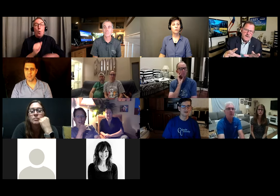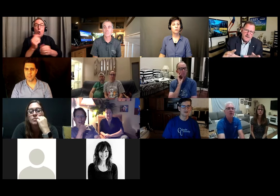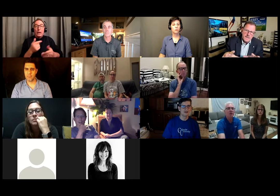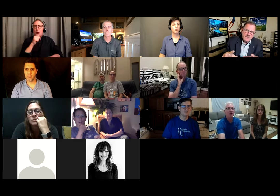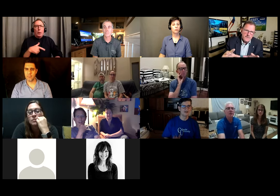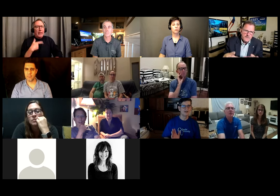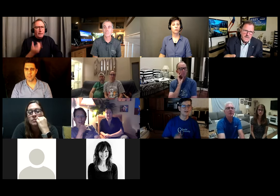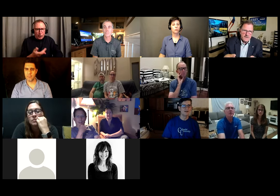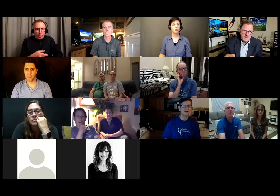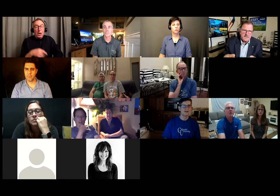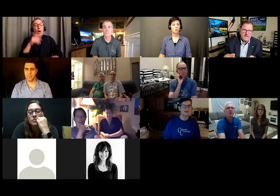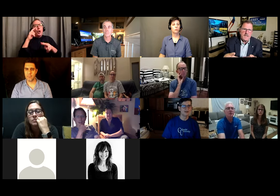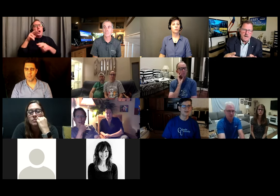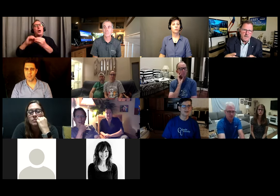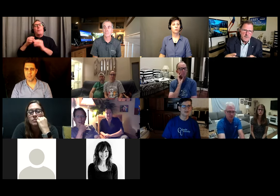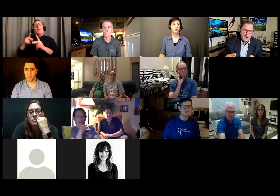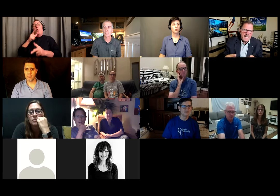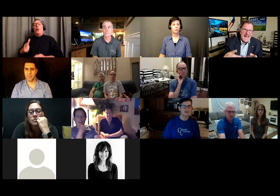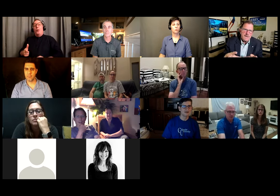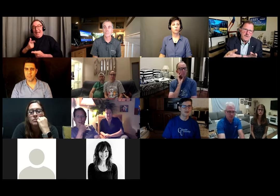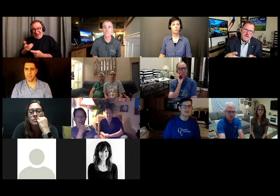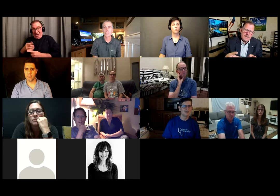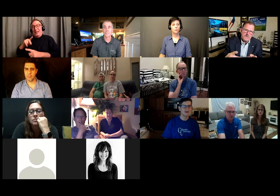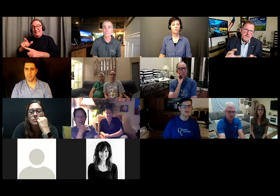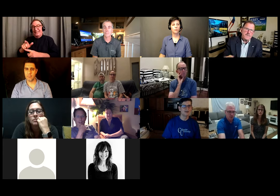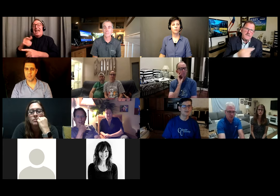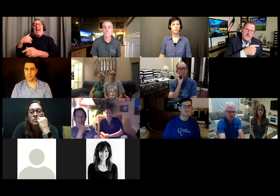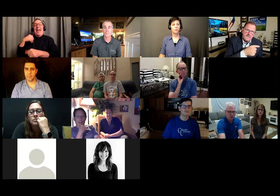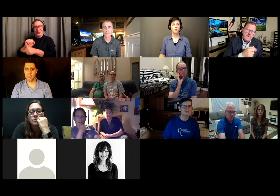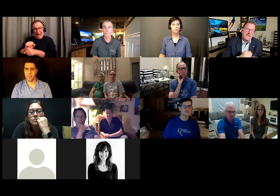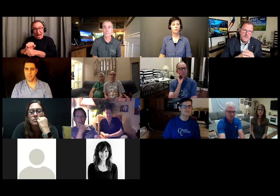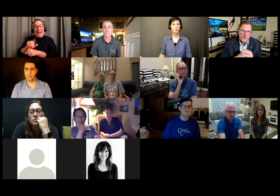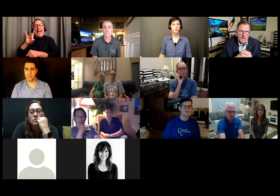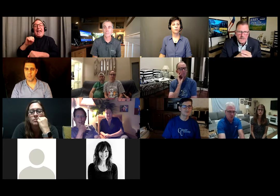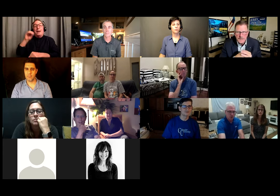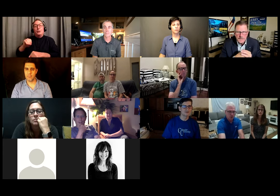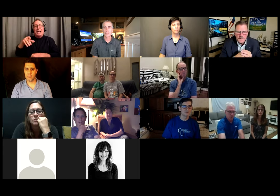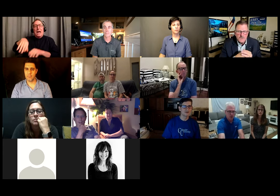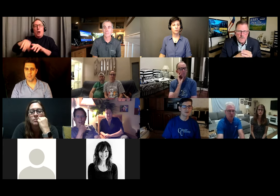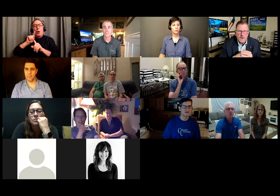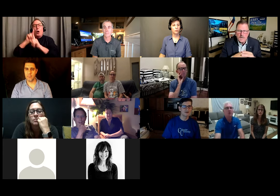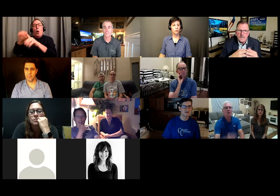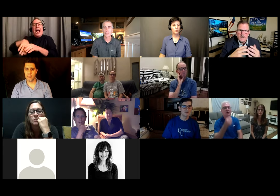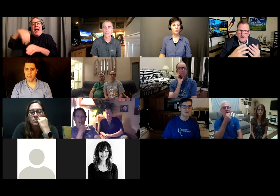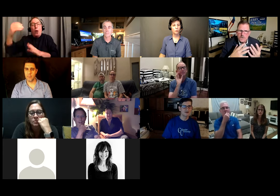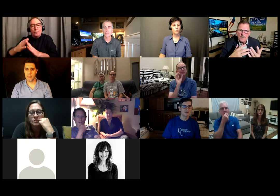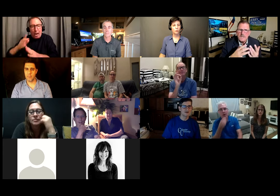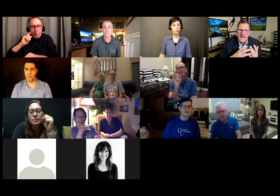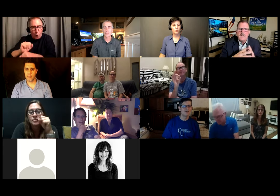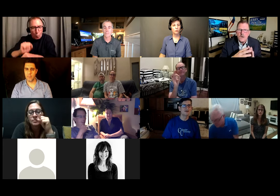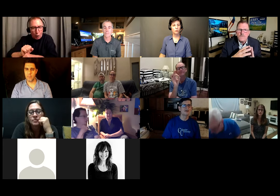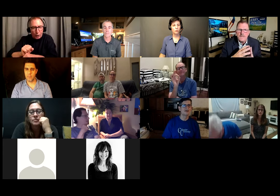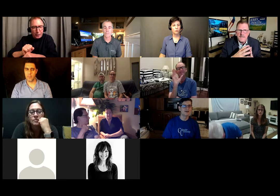number of people who live in Pleasanton that are employed, 80% of those people leave town to go to work. So on a